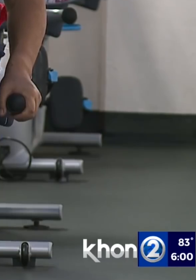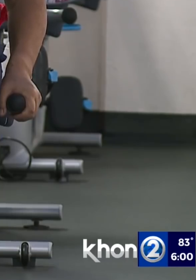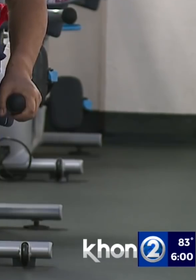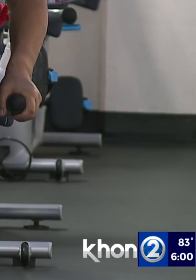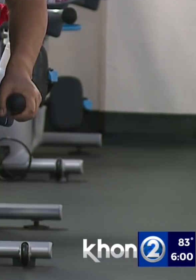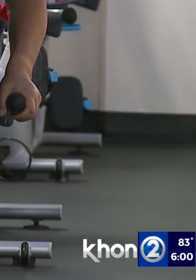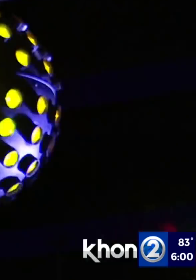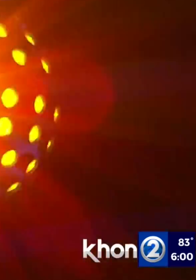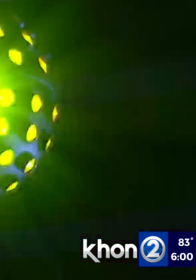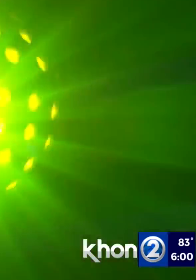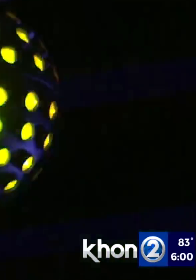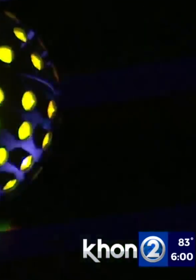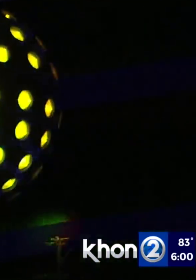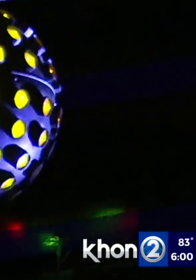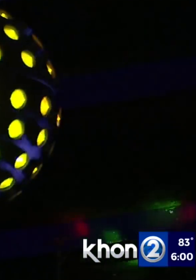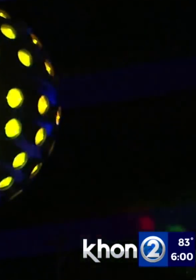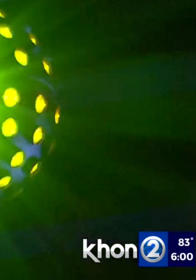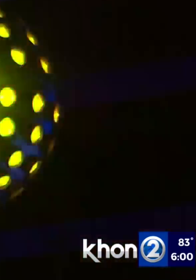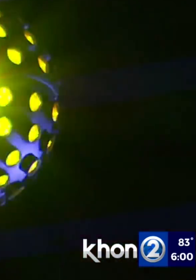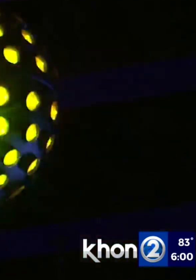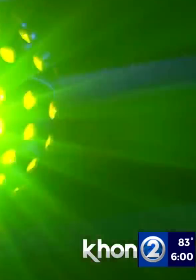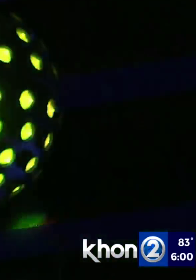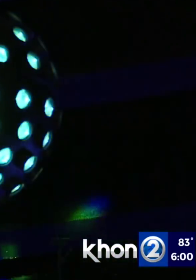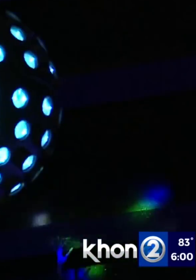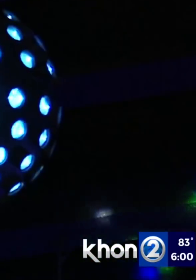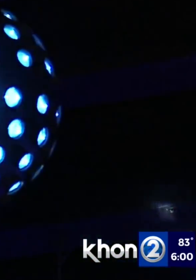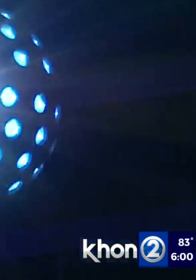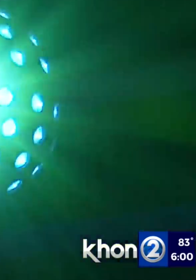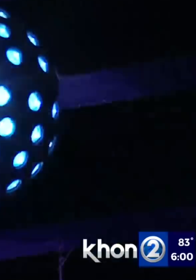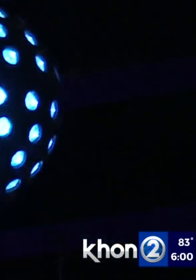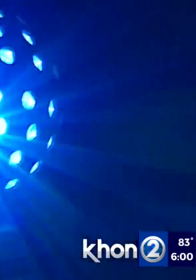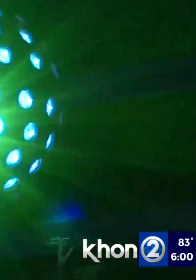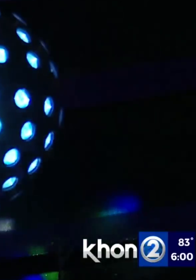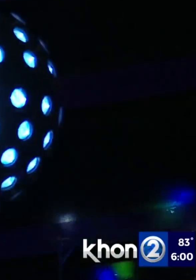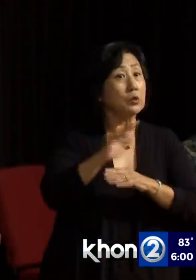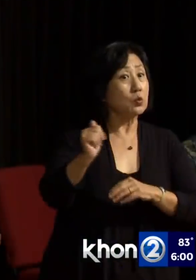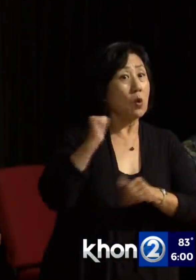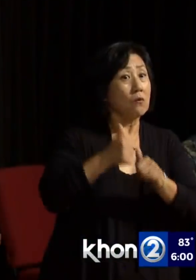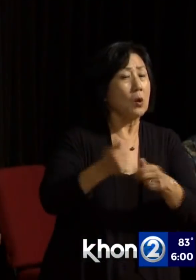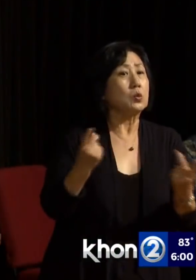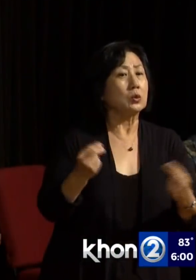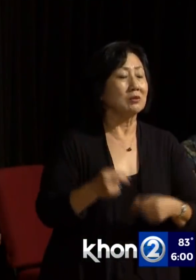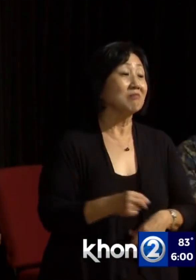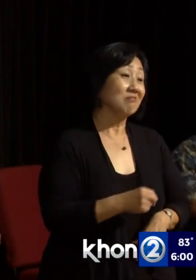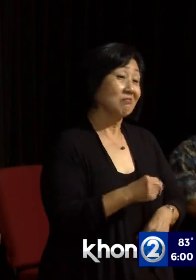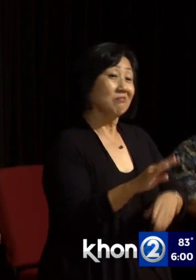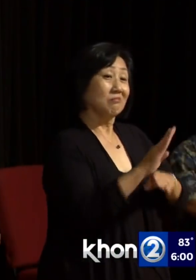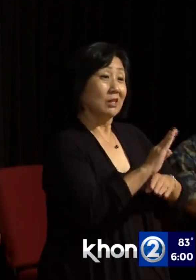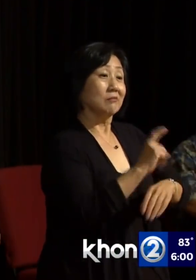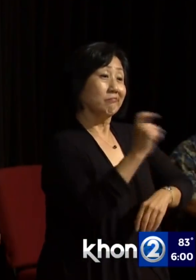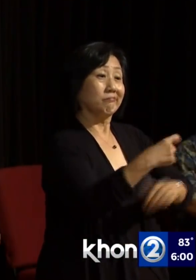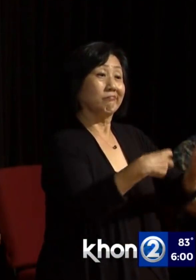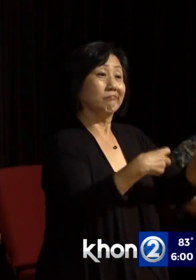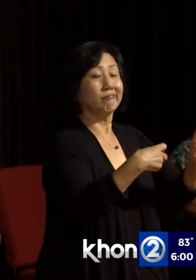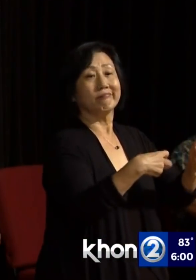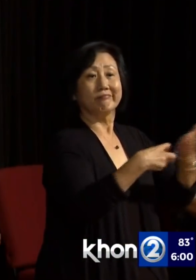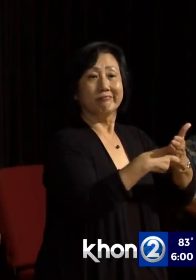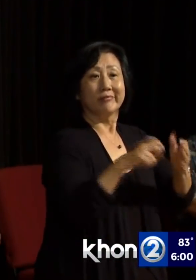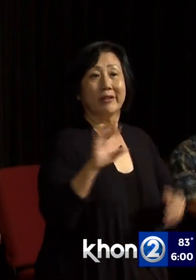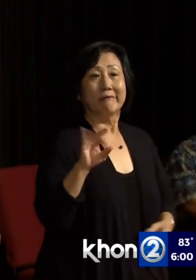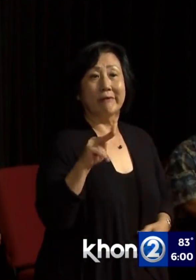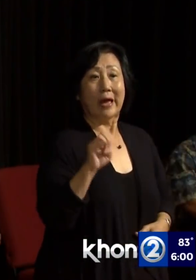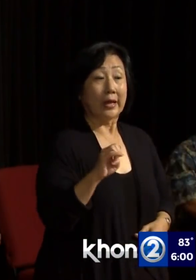investigate businesses suspected of violating the rules. The businesses that don't comply are going to probably be fined, and then ultimately if we get a lot of